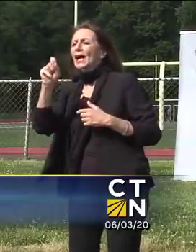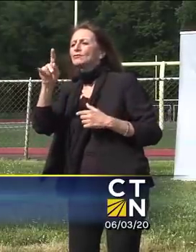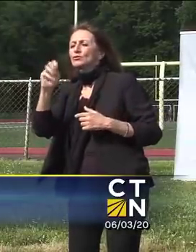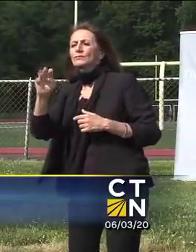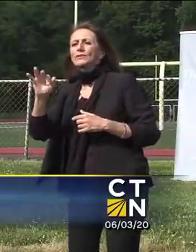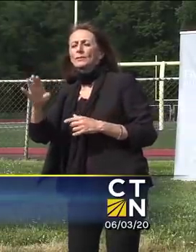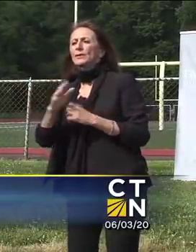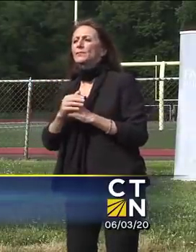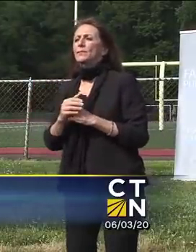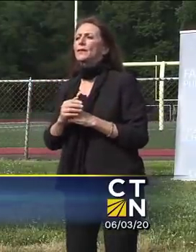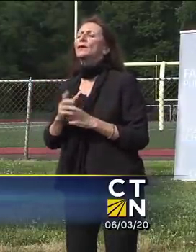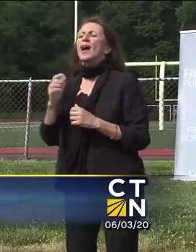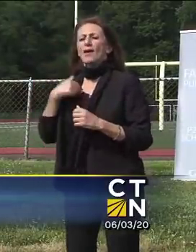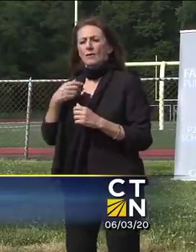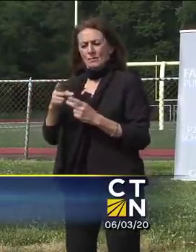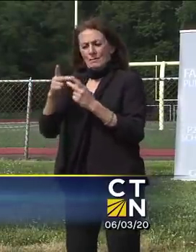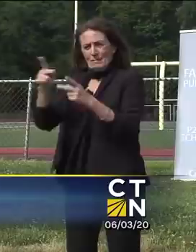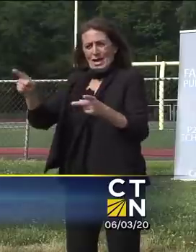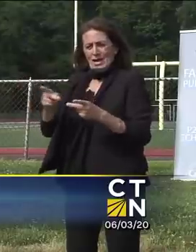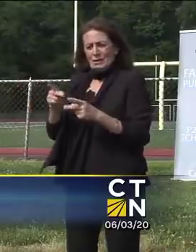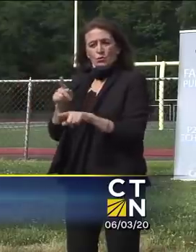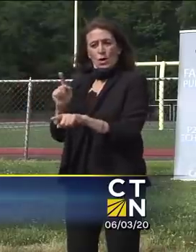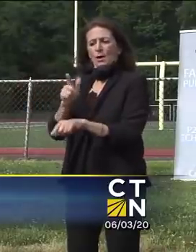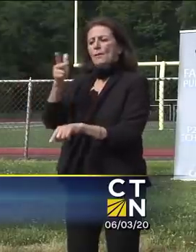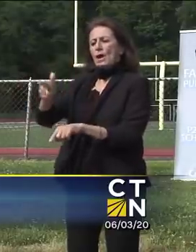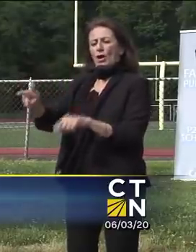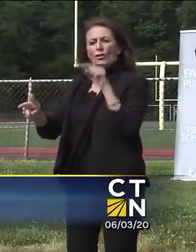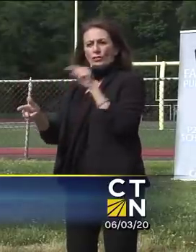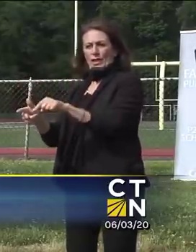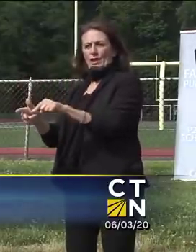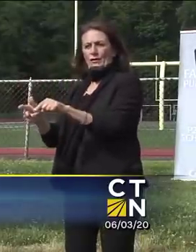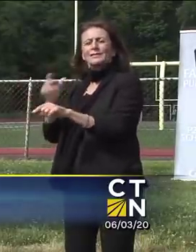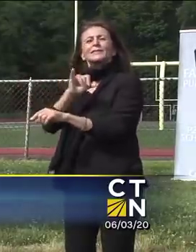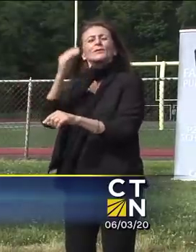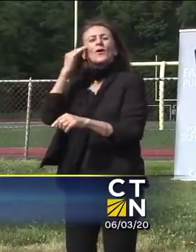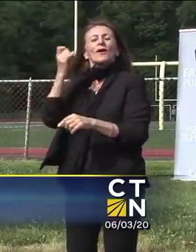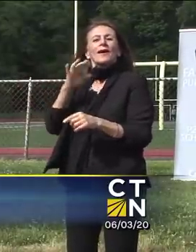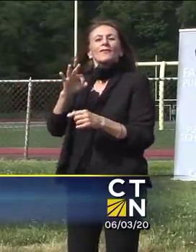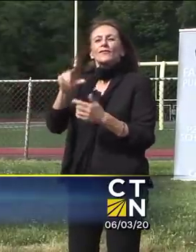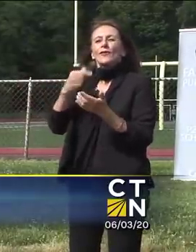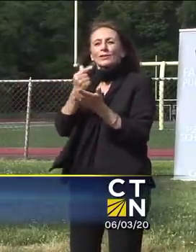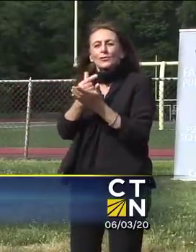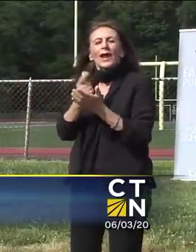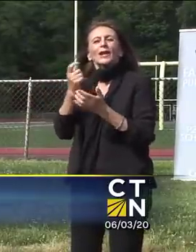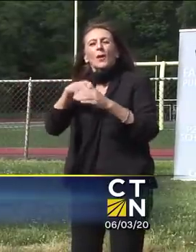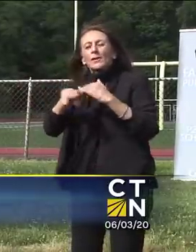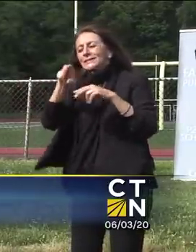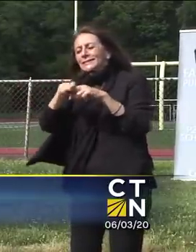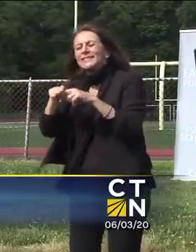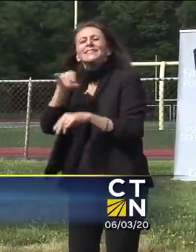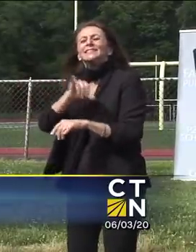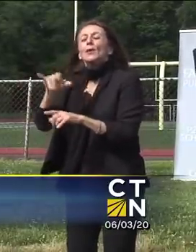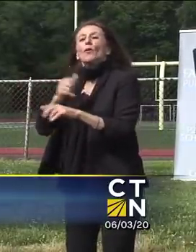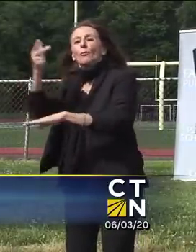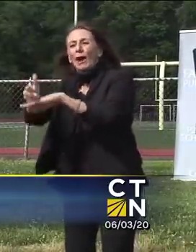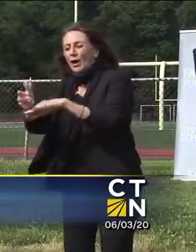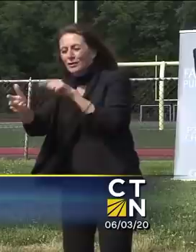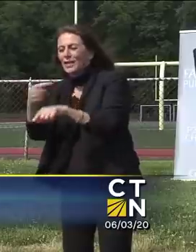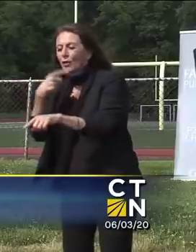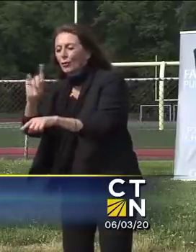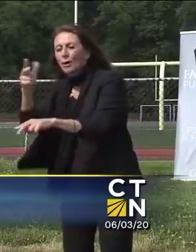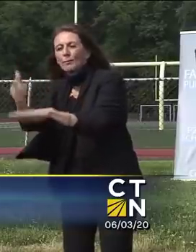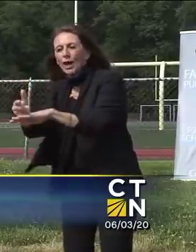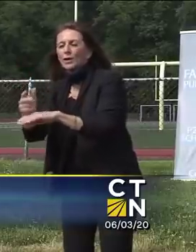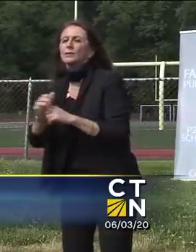will park in a designated spot, just like they would have a designated graduation seat. We have worked with the health district on